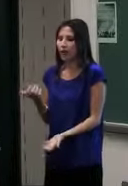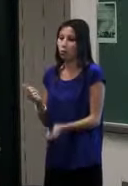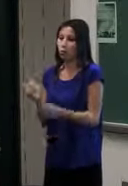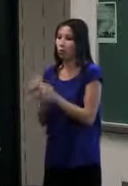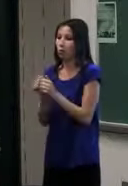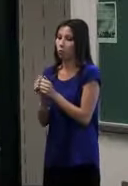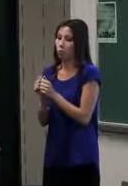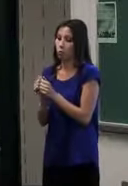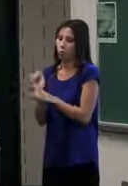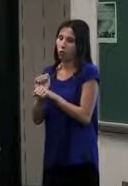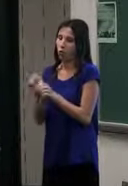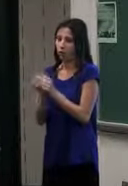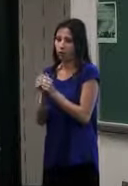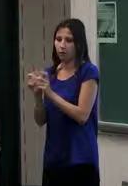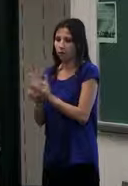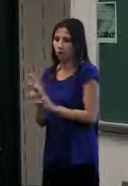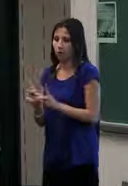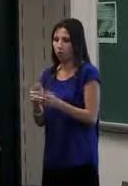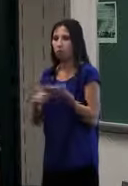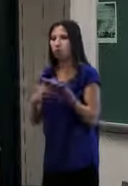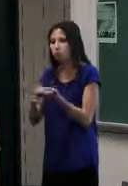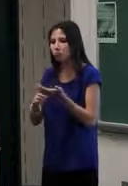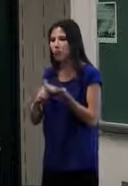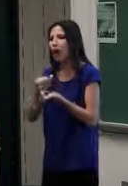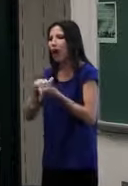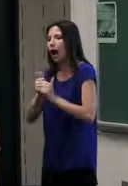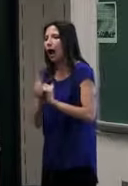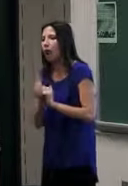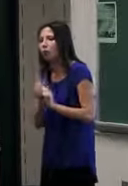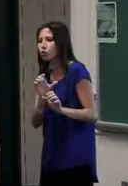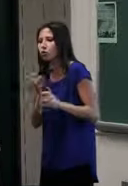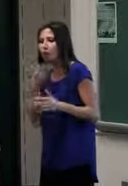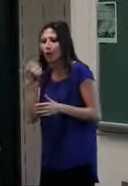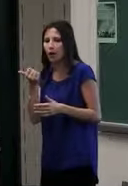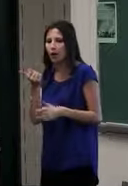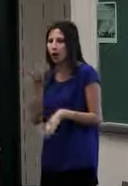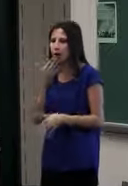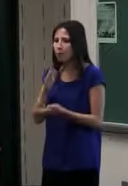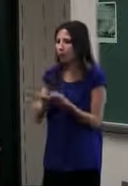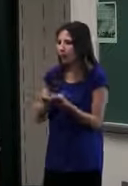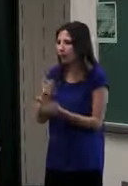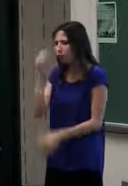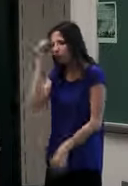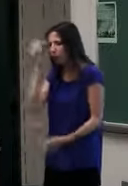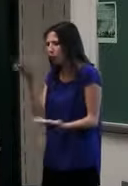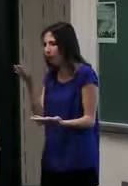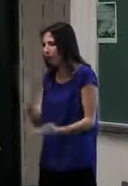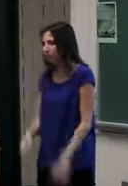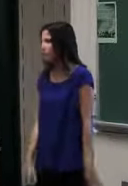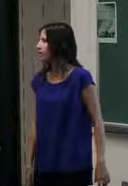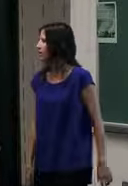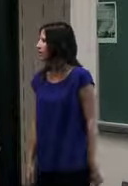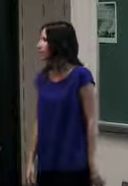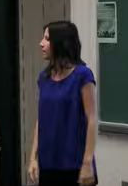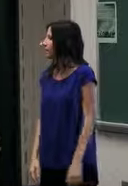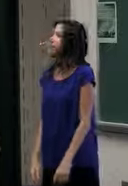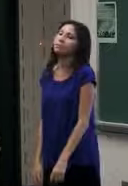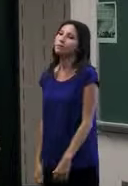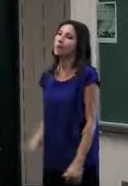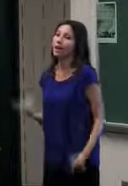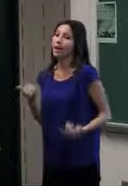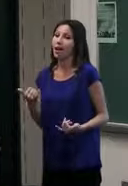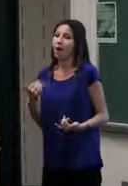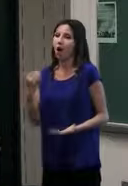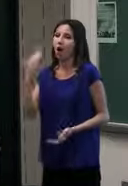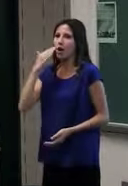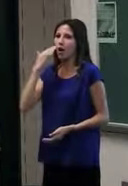So. And then another thing is I knew what it felt like to be super